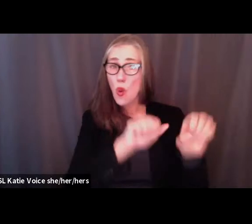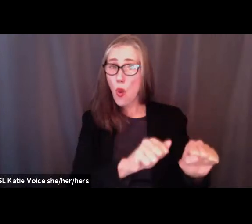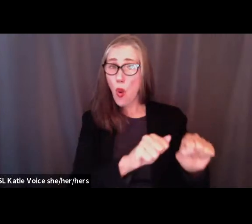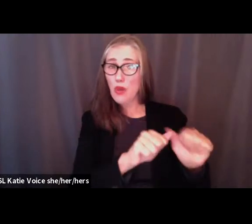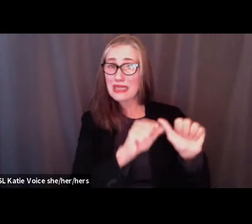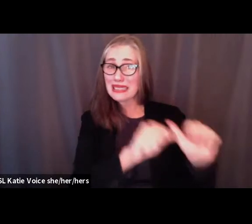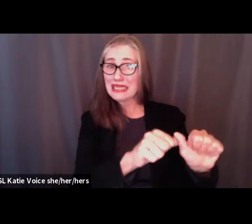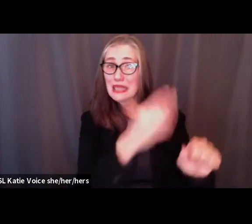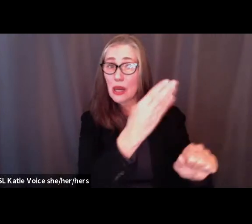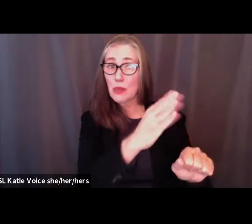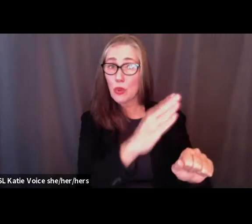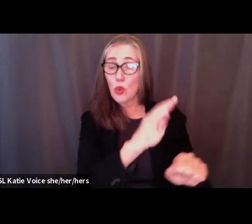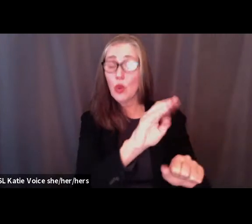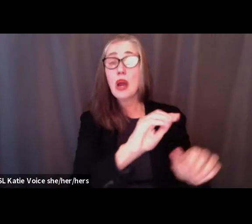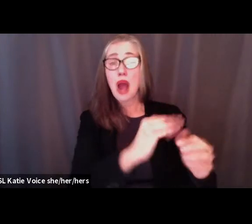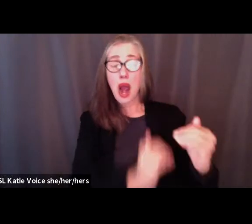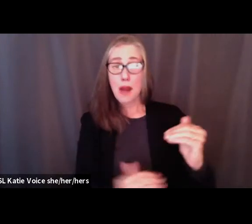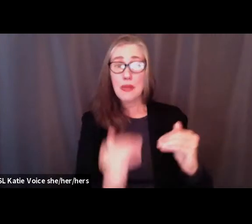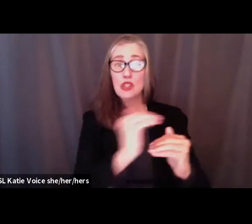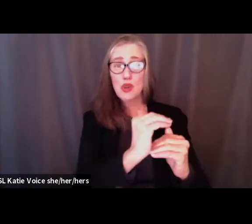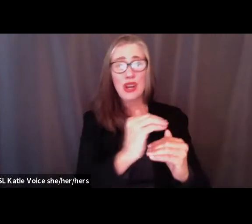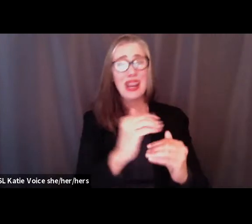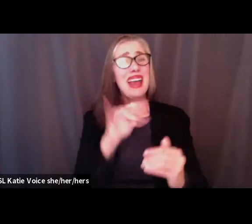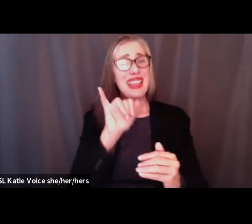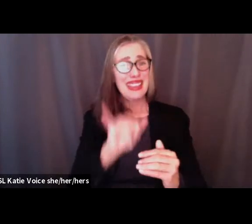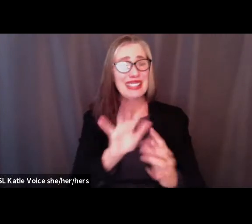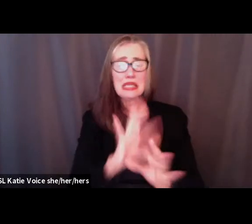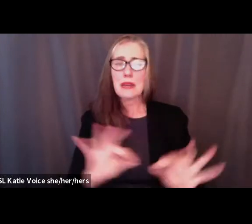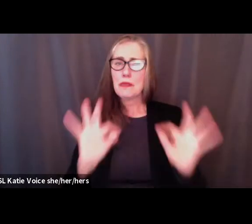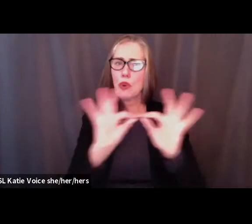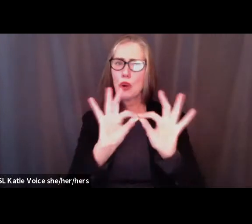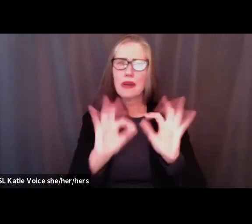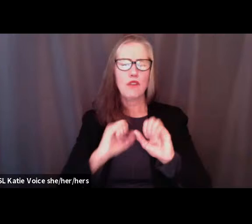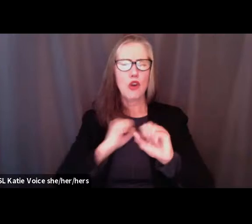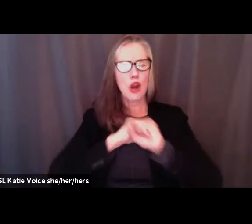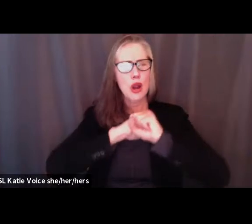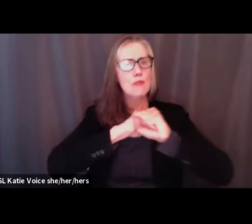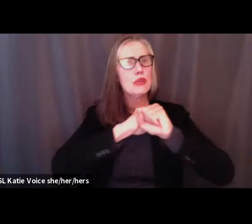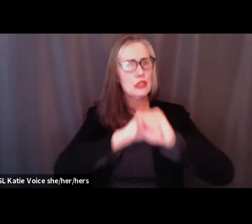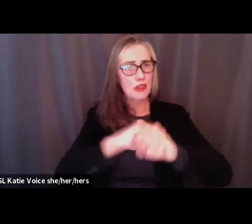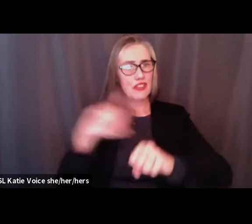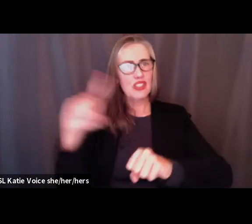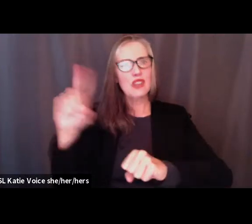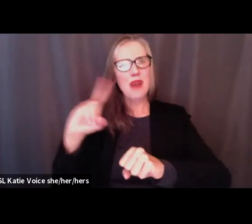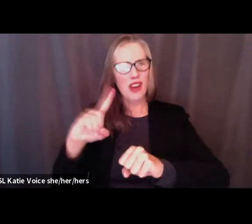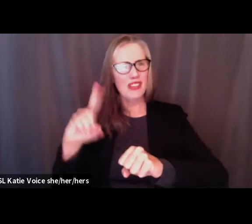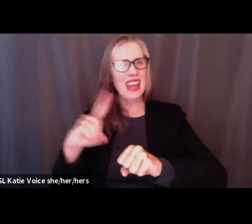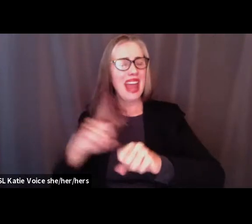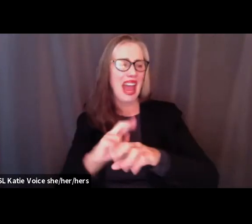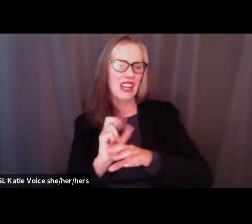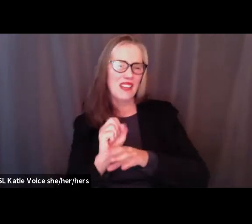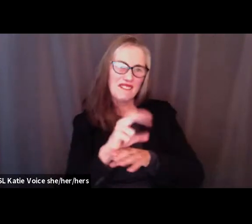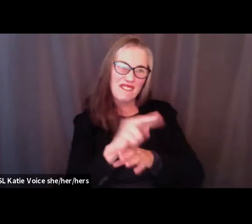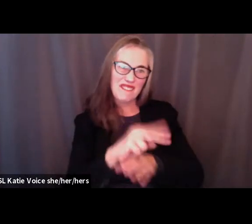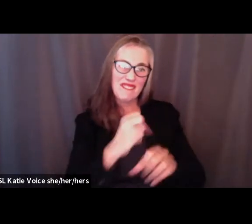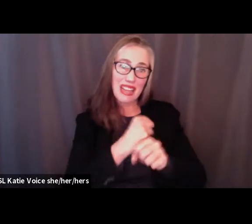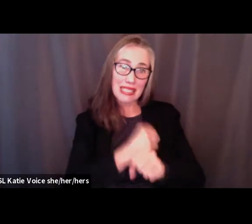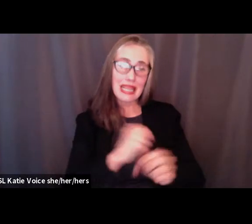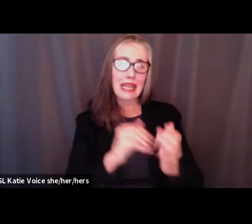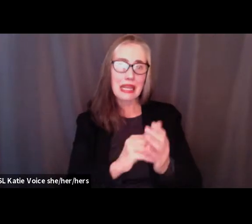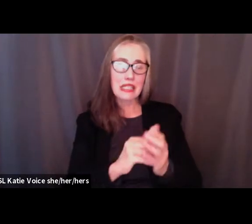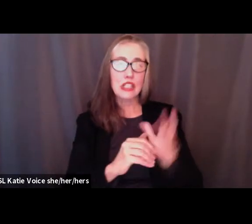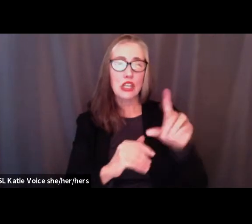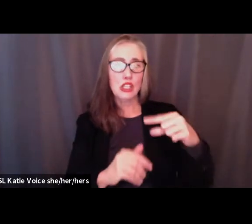is essential to preserving our democracy and fighting off the GOP. We have a lot of challenges to overcome with